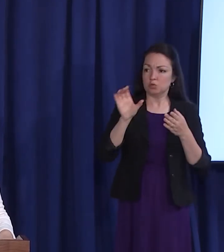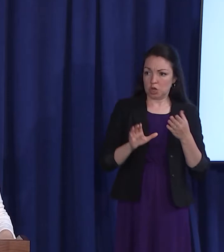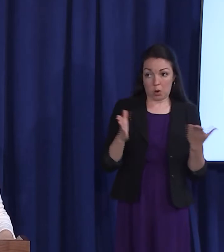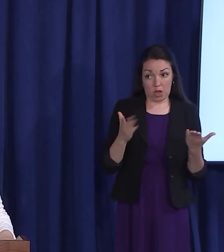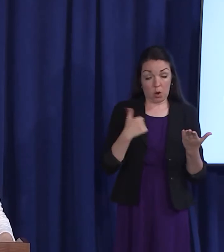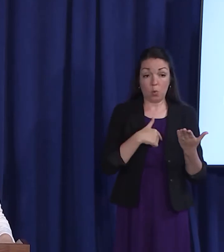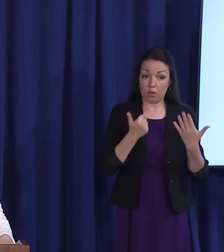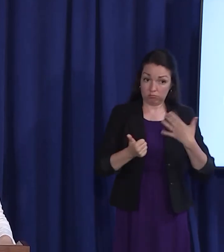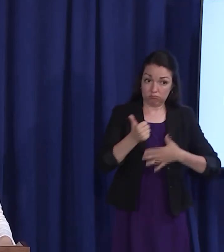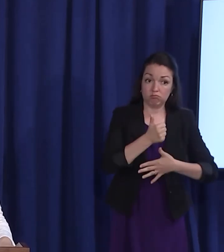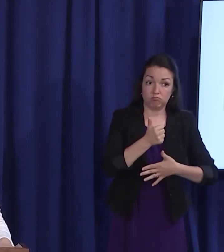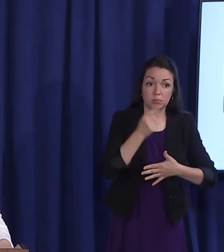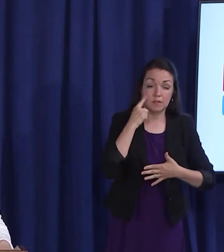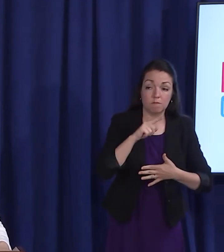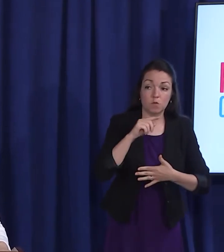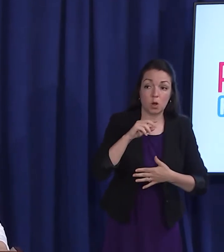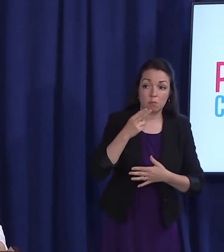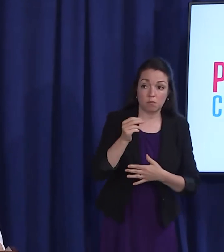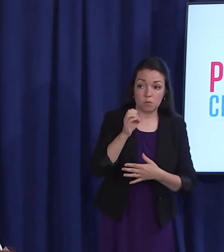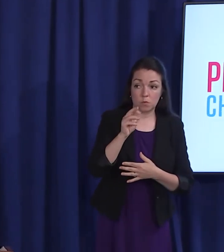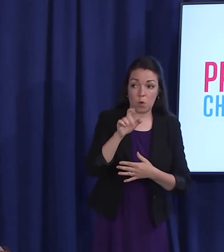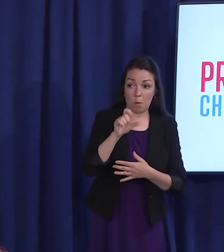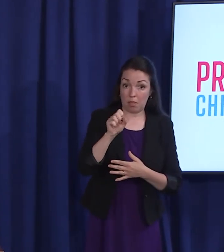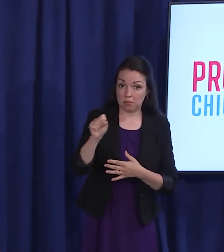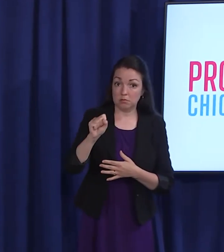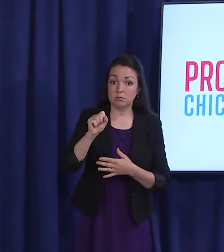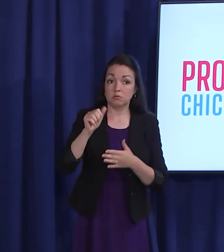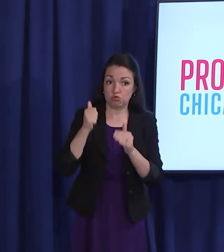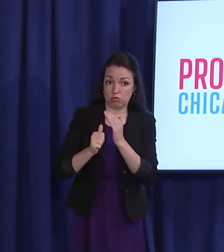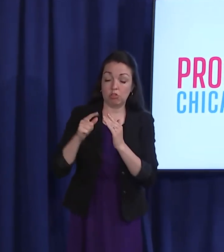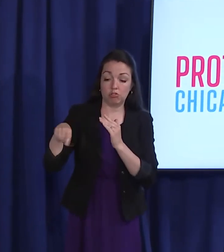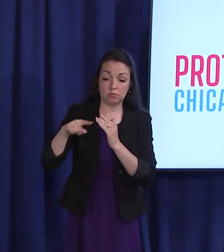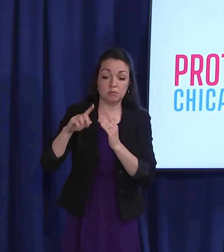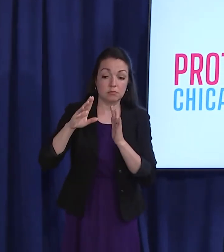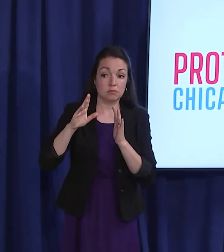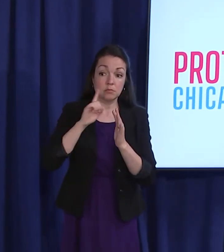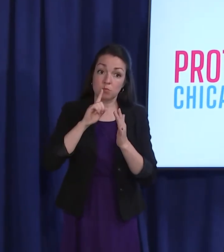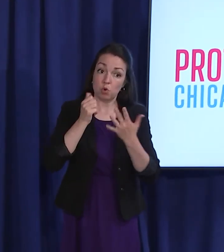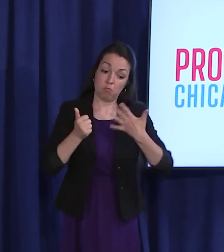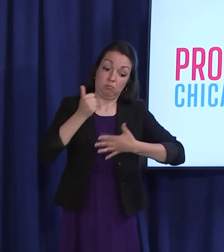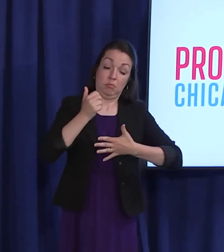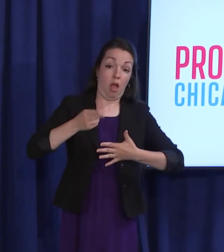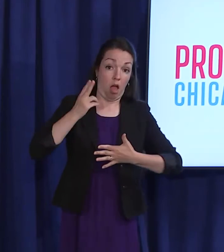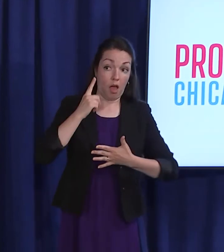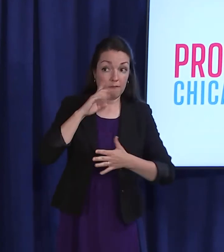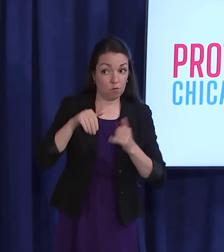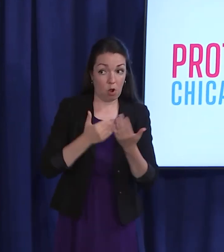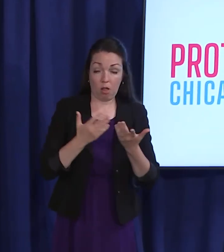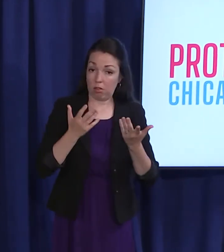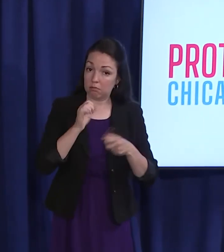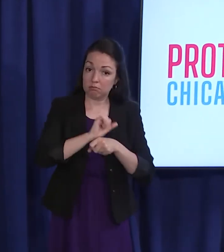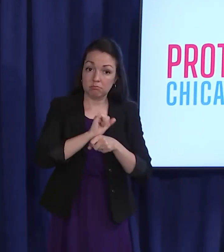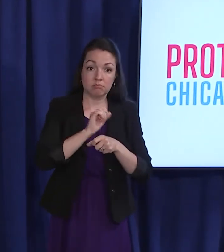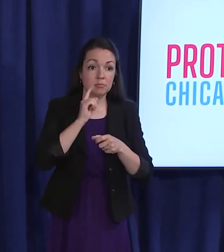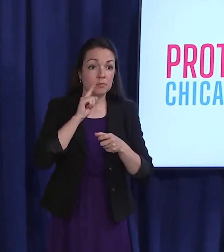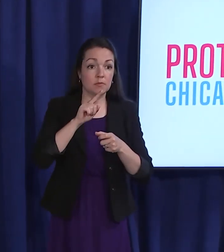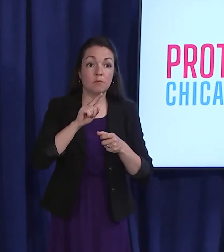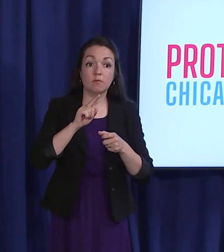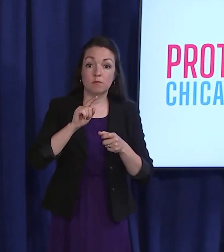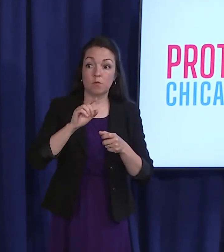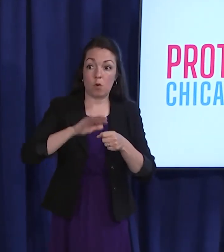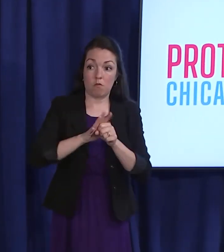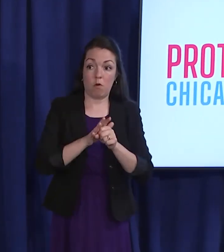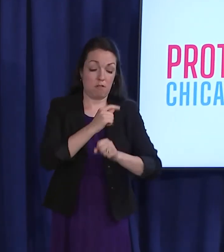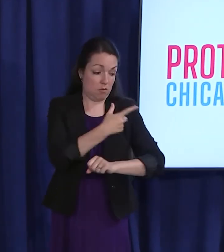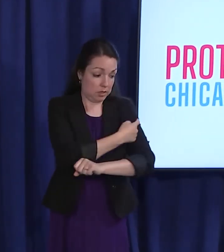prioritize homeless shelters very, very high in terms of all of our efforts related to COVID vaccine. It was actually right after the skilled